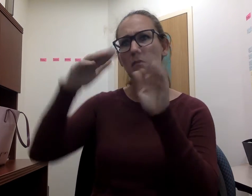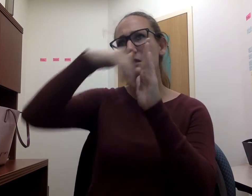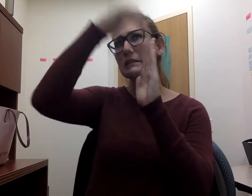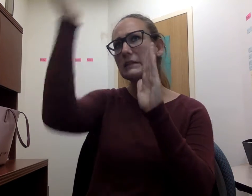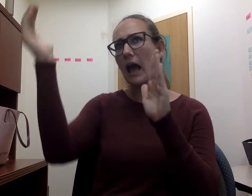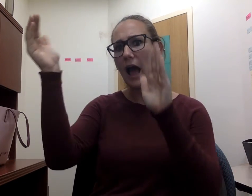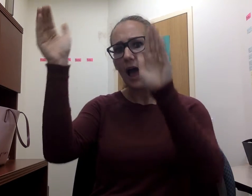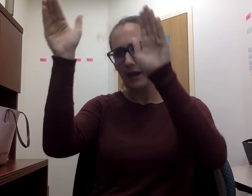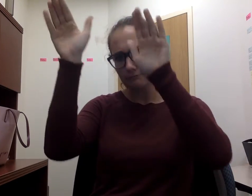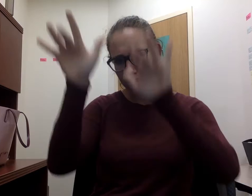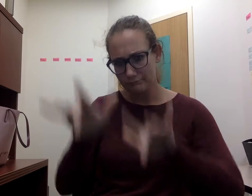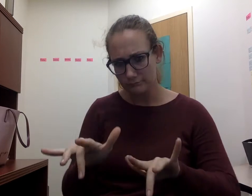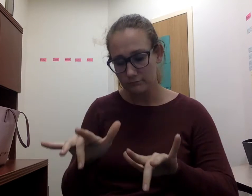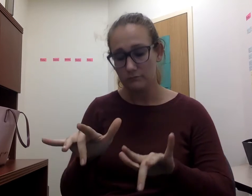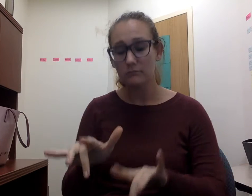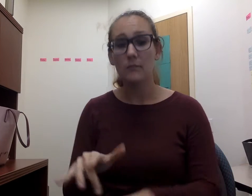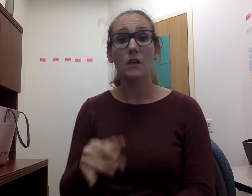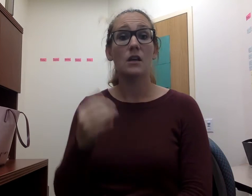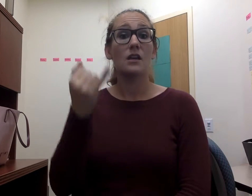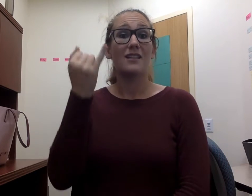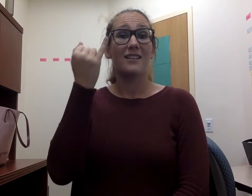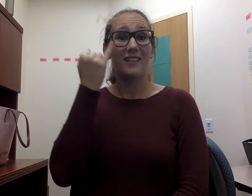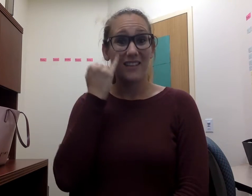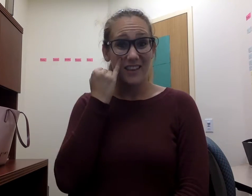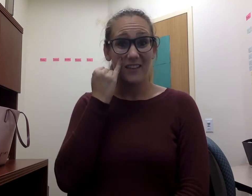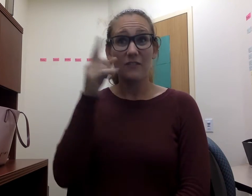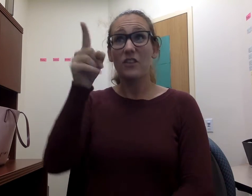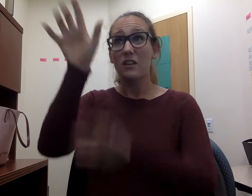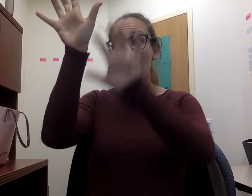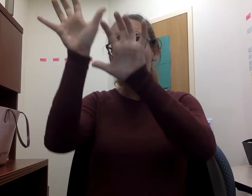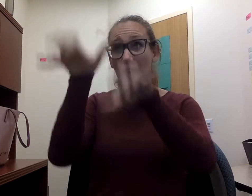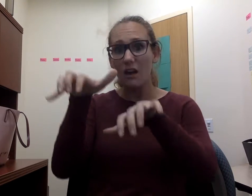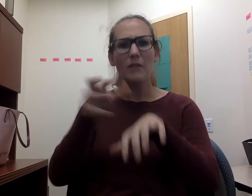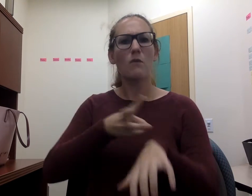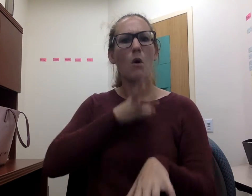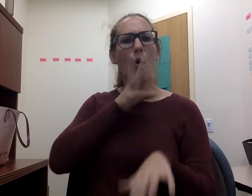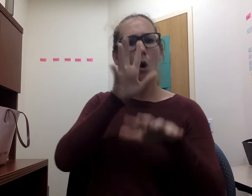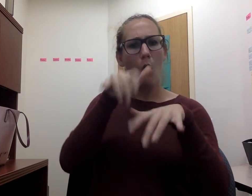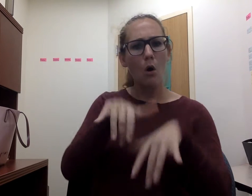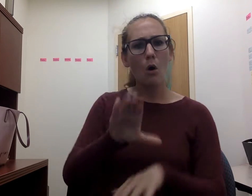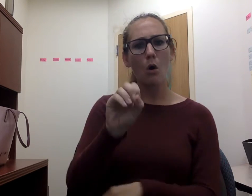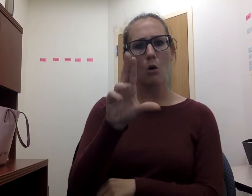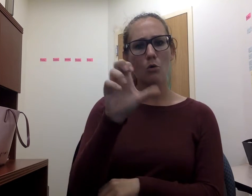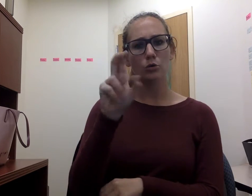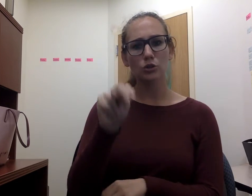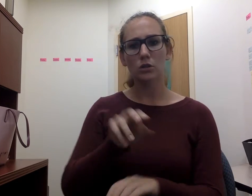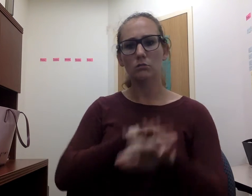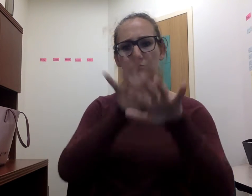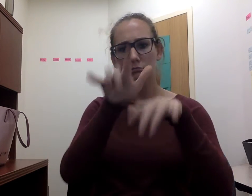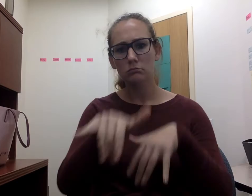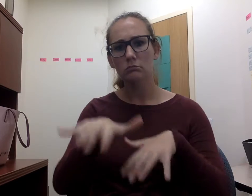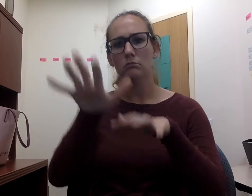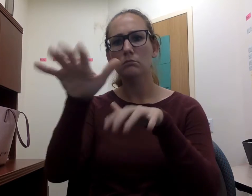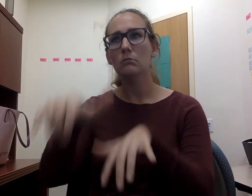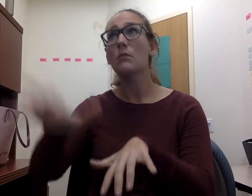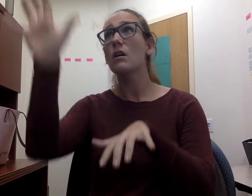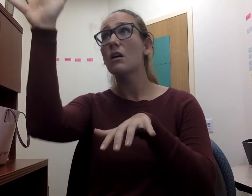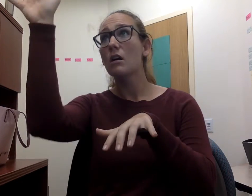Precipitation that falls directly onto the oceans becomes part of surface ocean and can be churned by wave and wind action into ocean